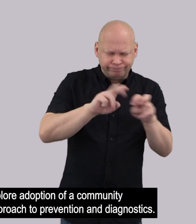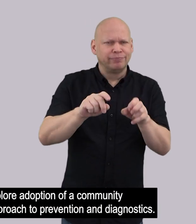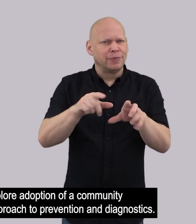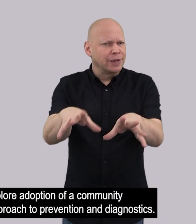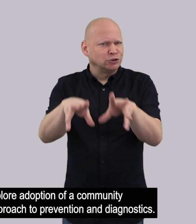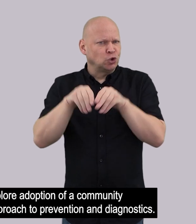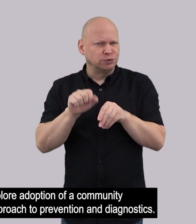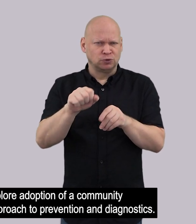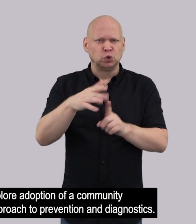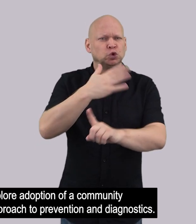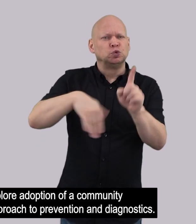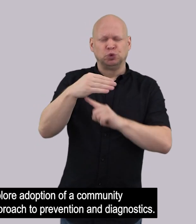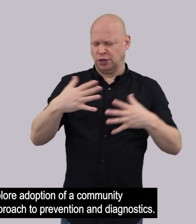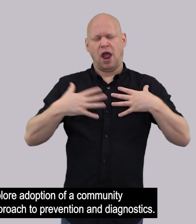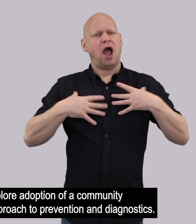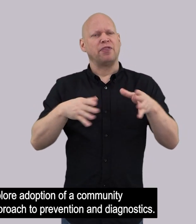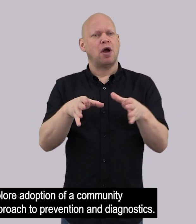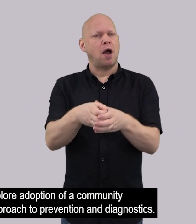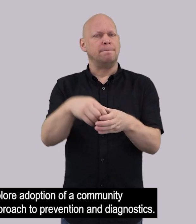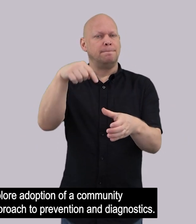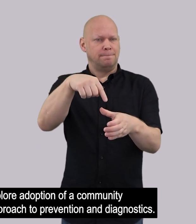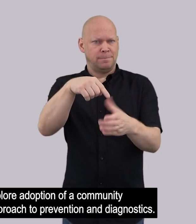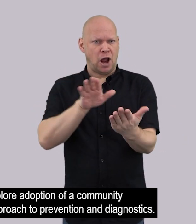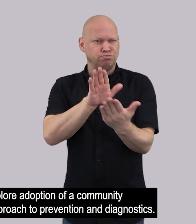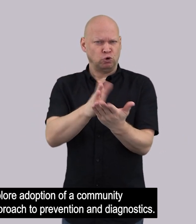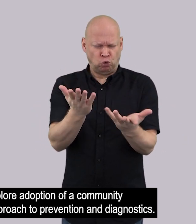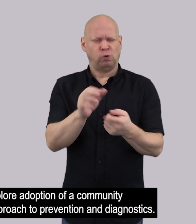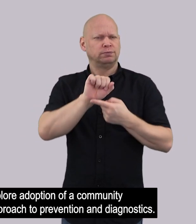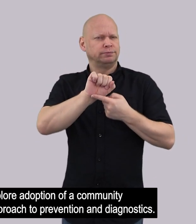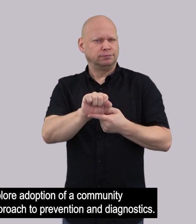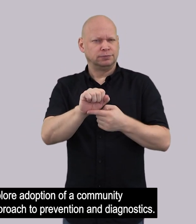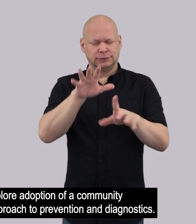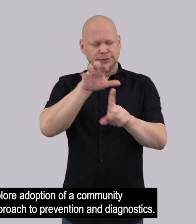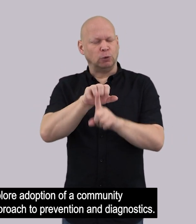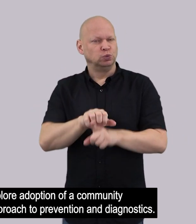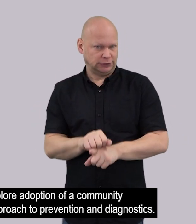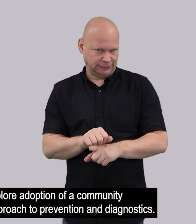15. Explore adoption of a community health hub approach to prevention and diagnostics.